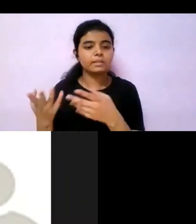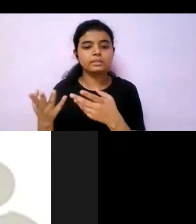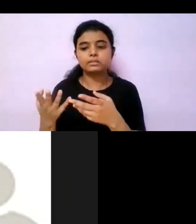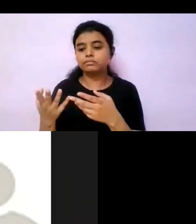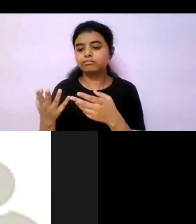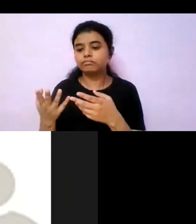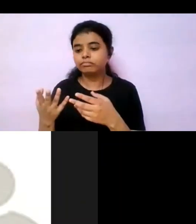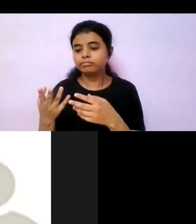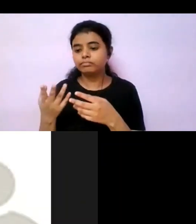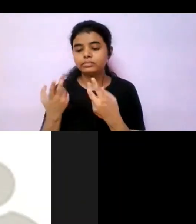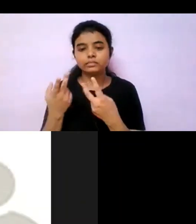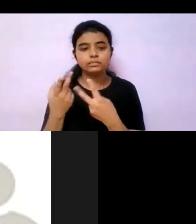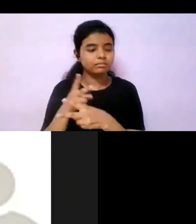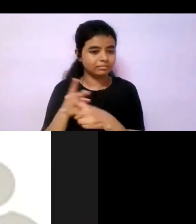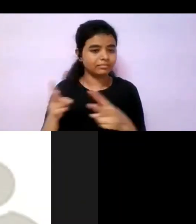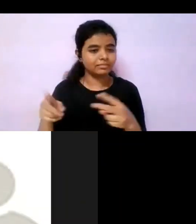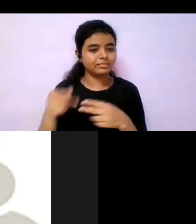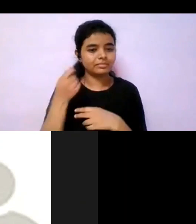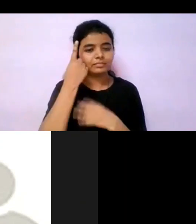understand,